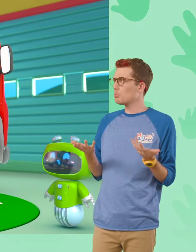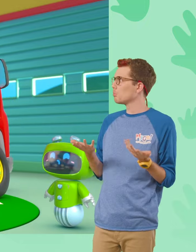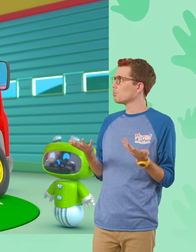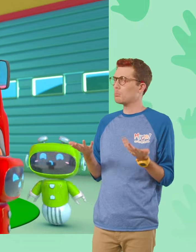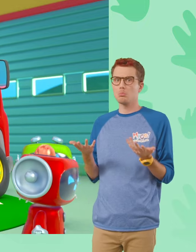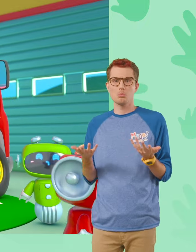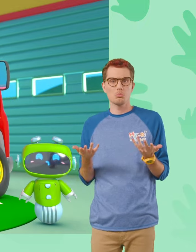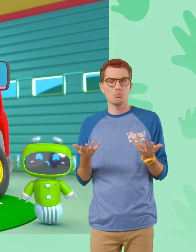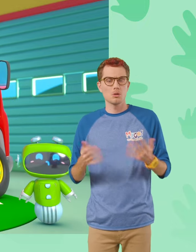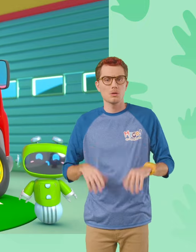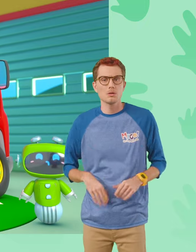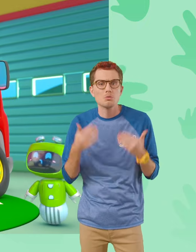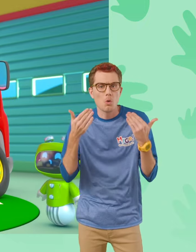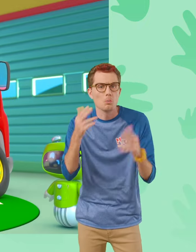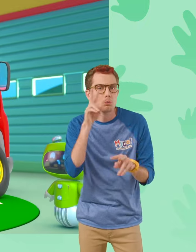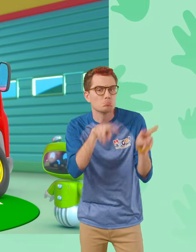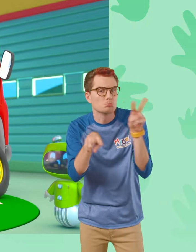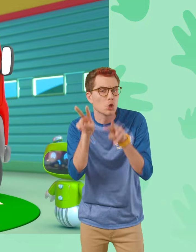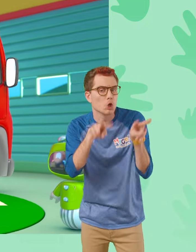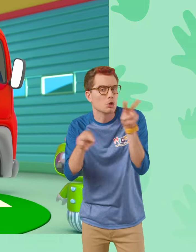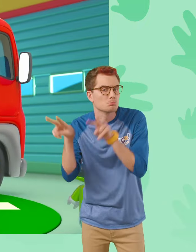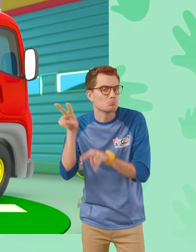Let's take a look.